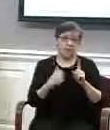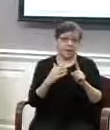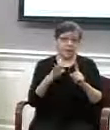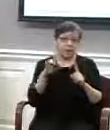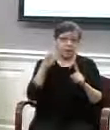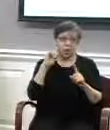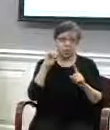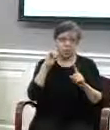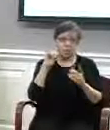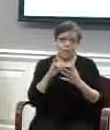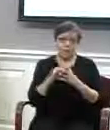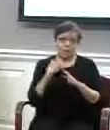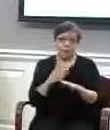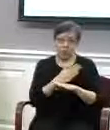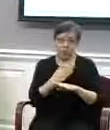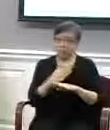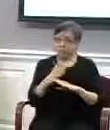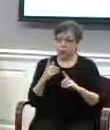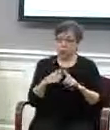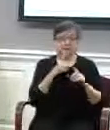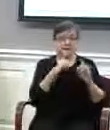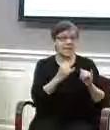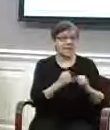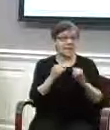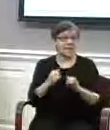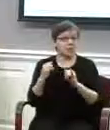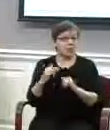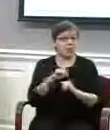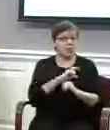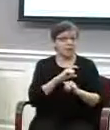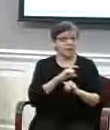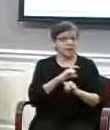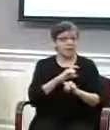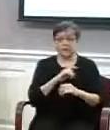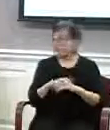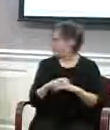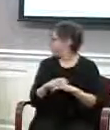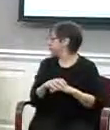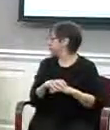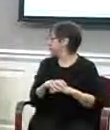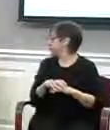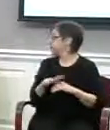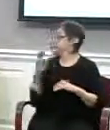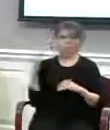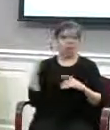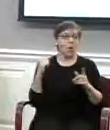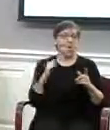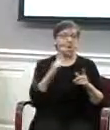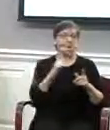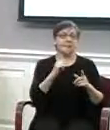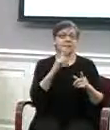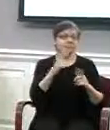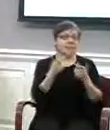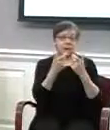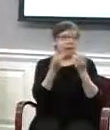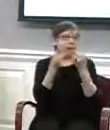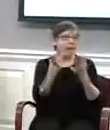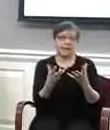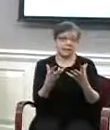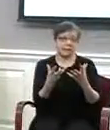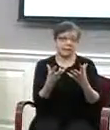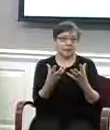haven't heard of it really before where individual police officers taking the test. Yeah, it wasn't widespread. I would say these were kind of examples of individuals